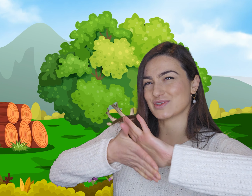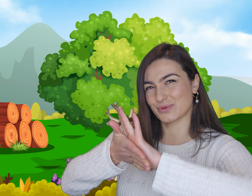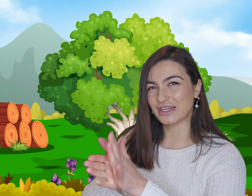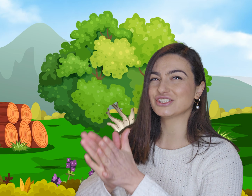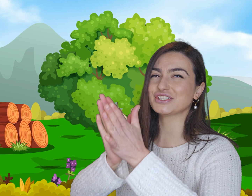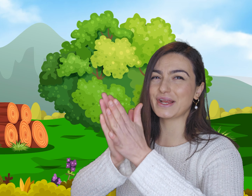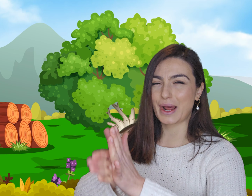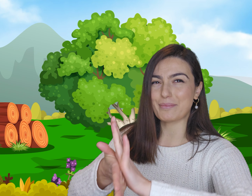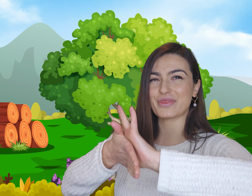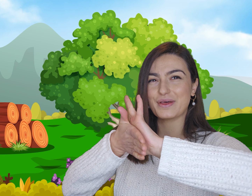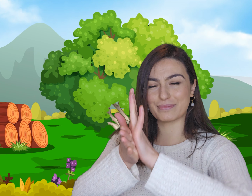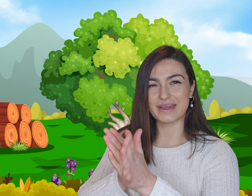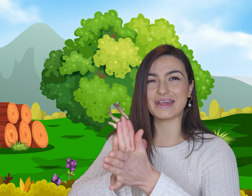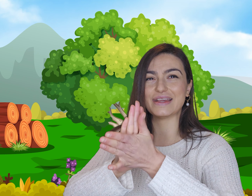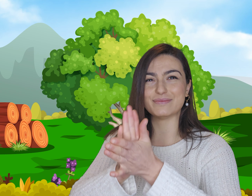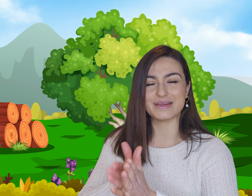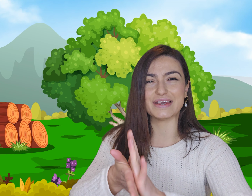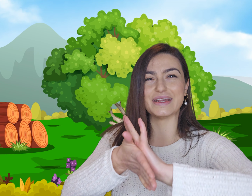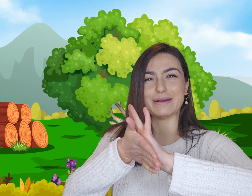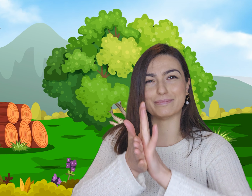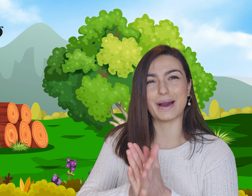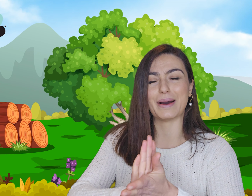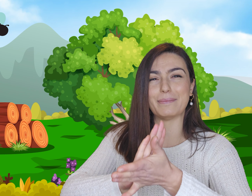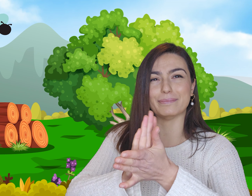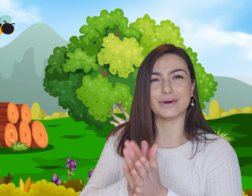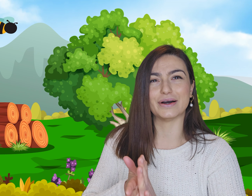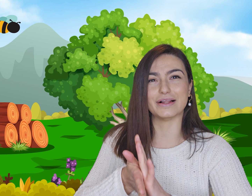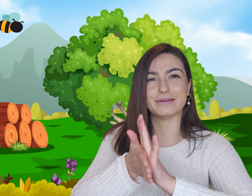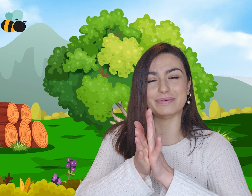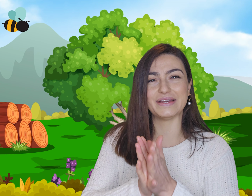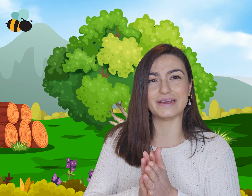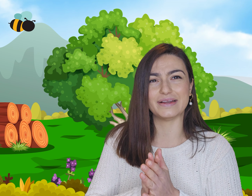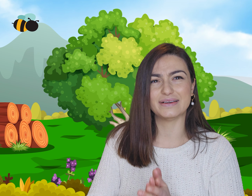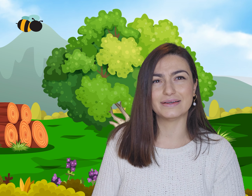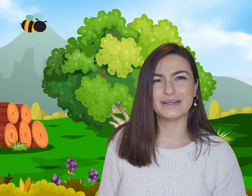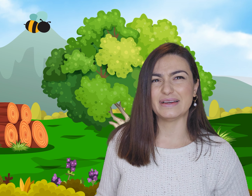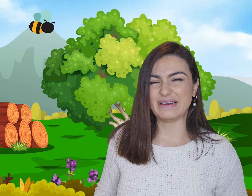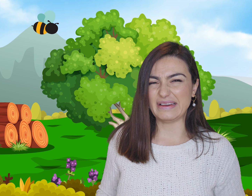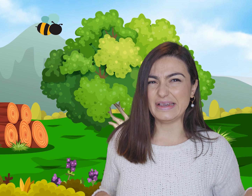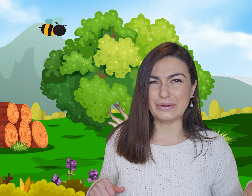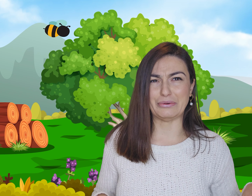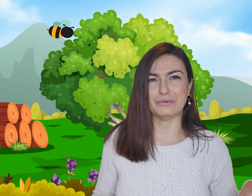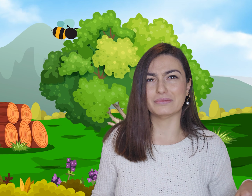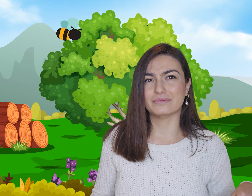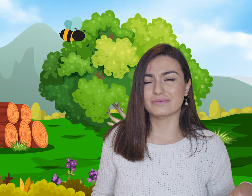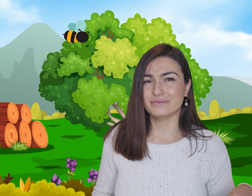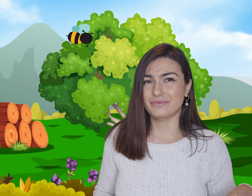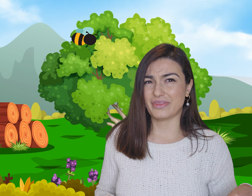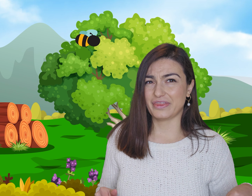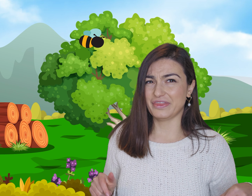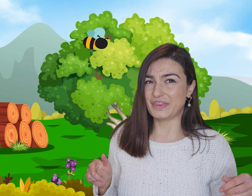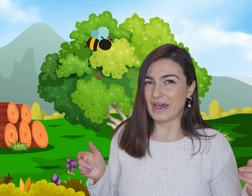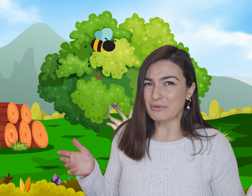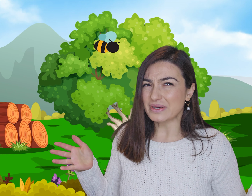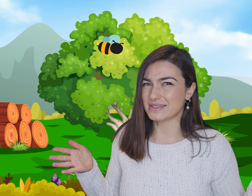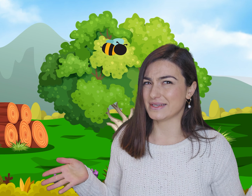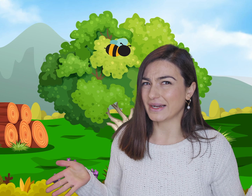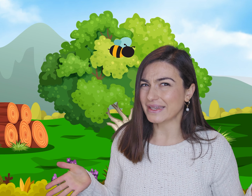squishing up the baby bumblebee ew that was yucky